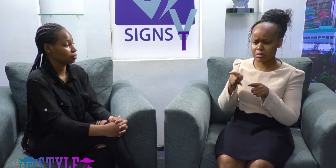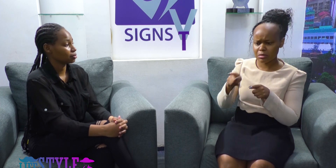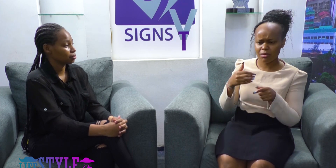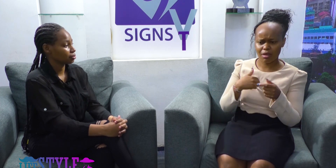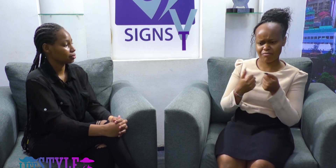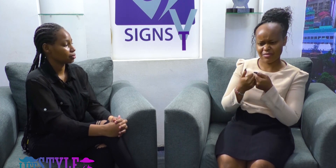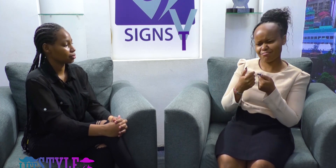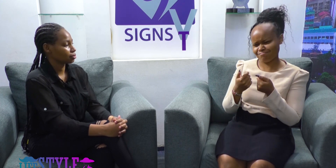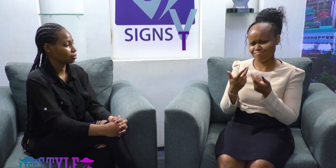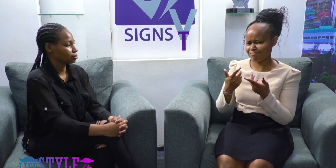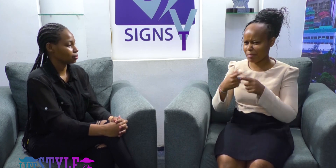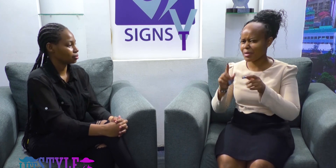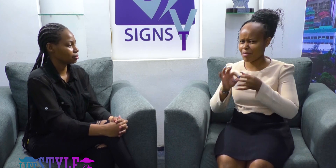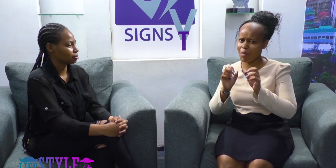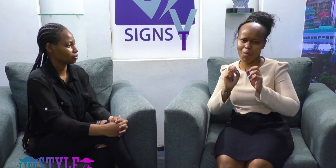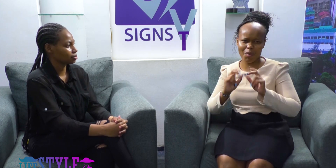sign language interpreter.